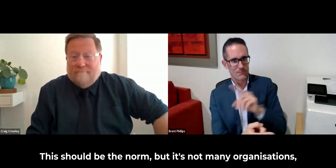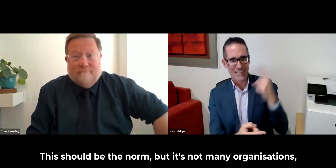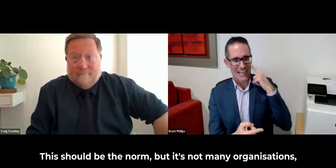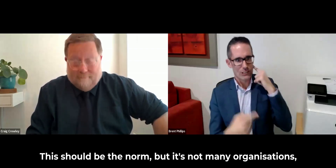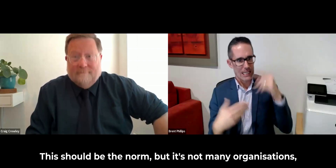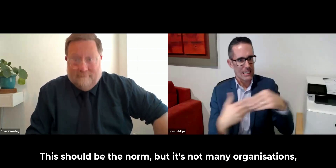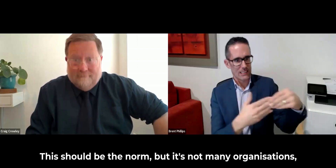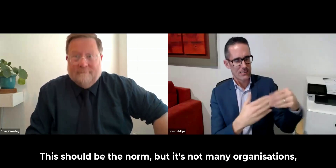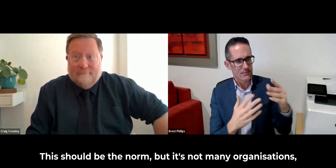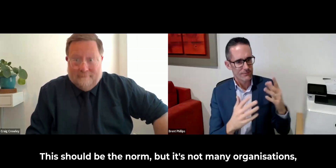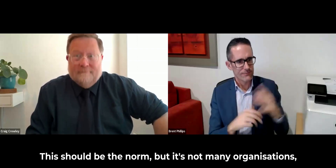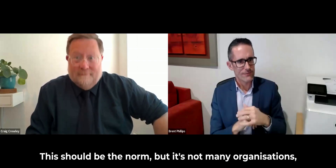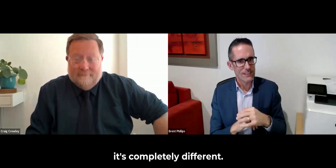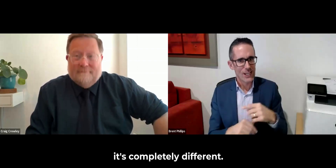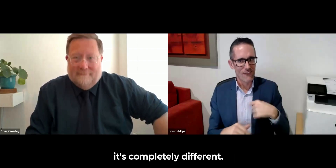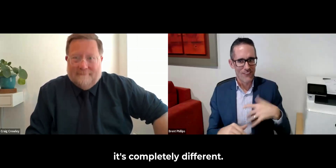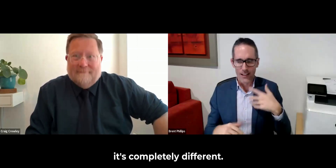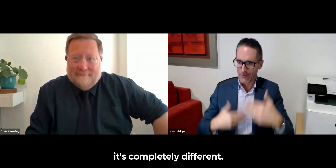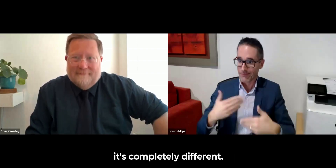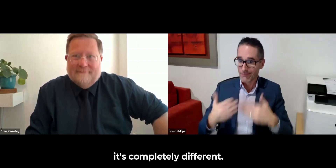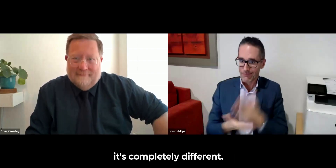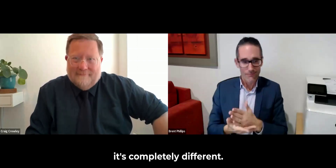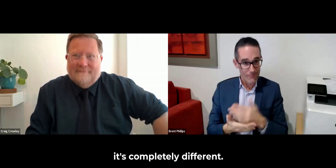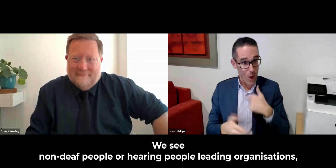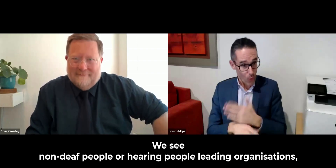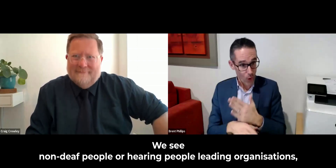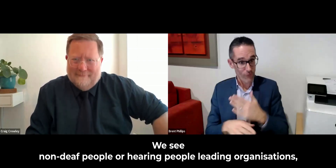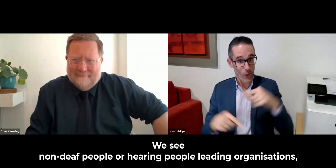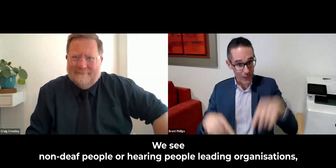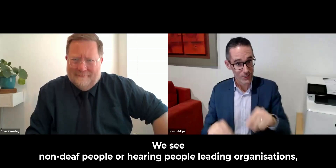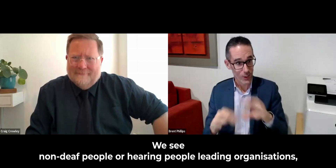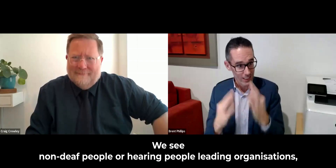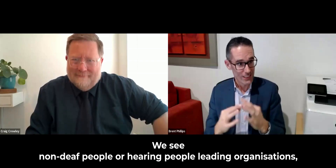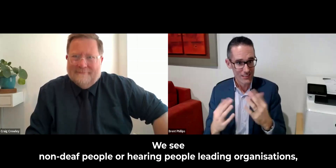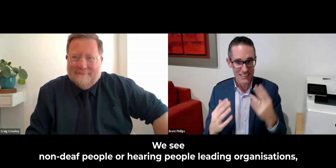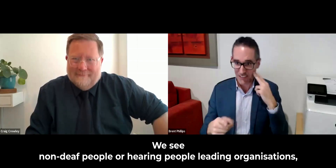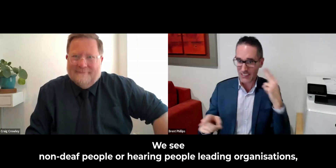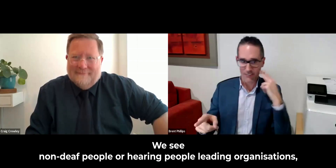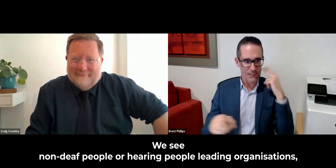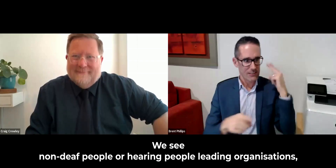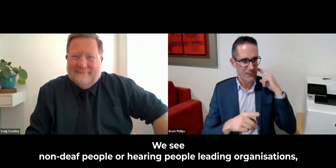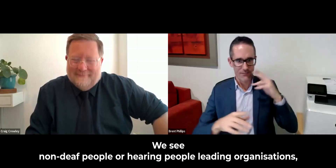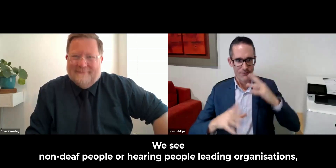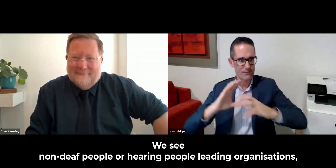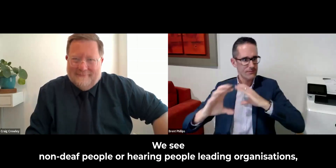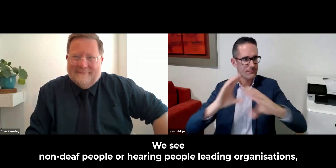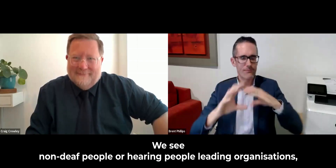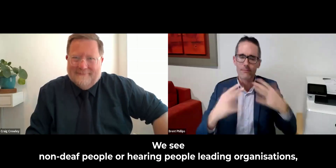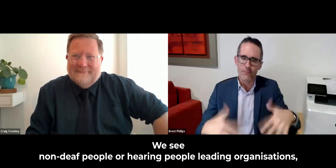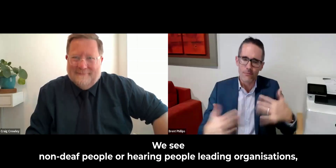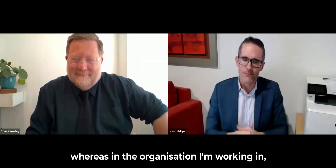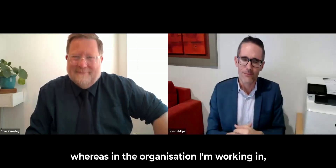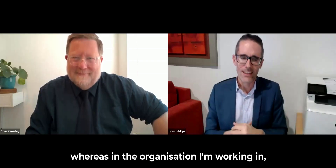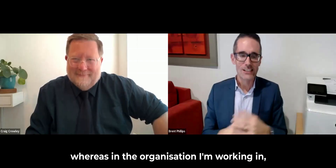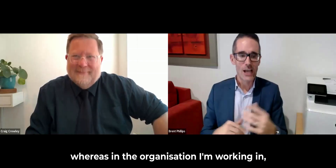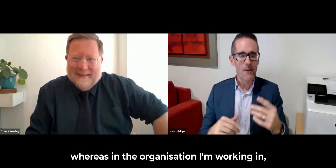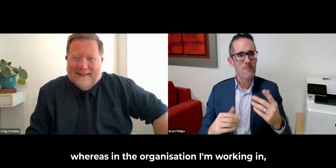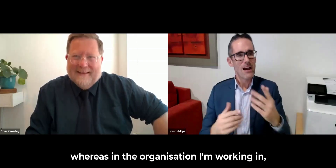Many organizations, it's completely different. We see non-deaf people or hearing people leading organizations, whereas in the organization